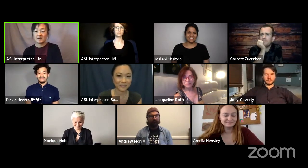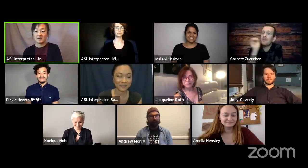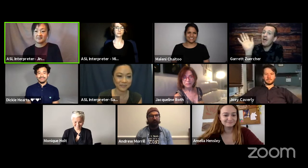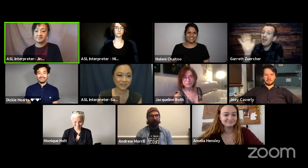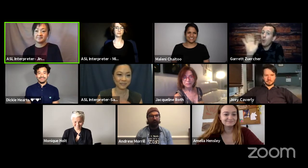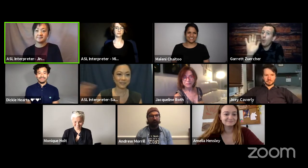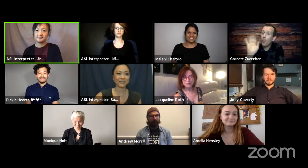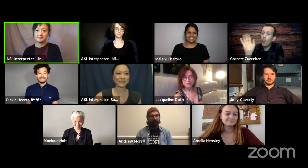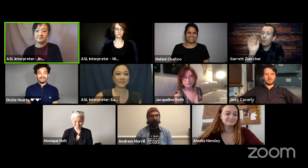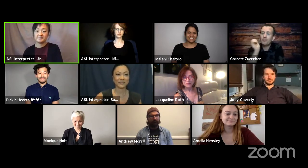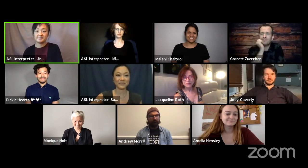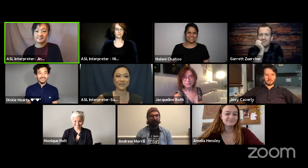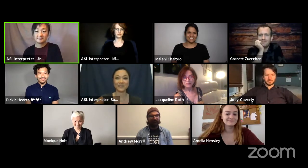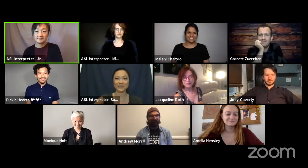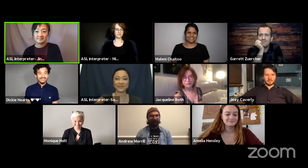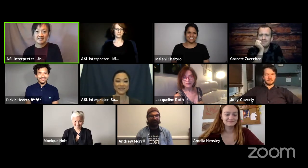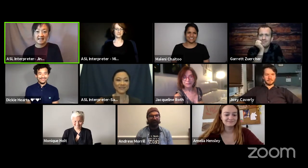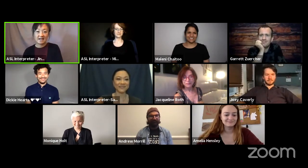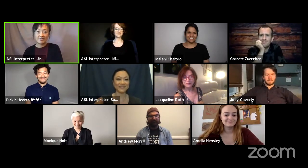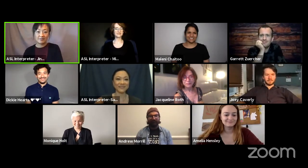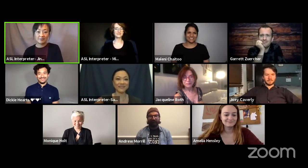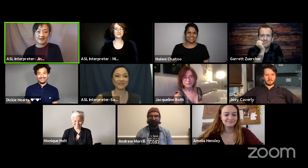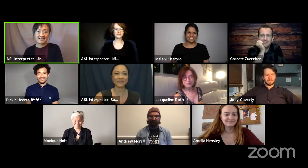started. Hello, everyone.